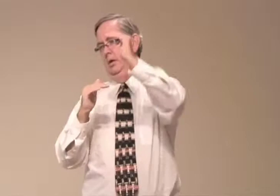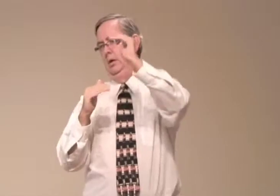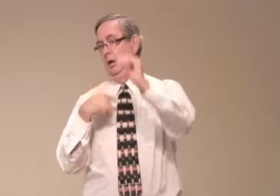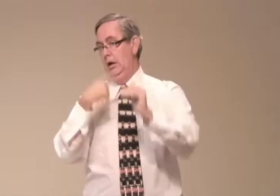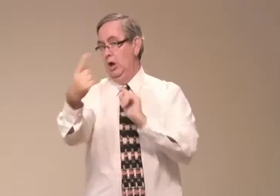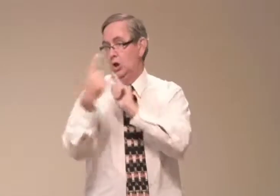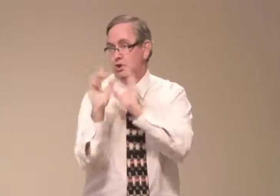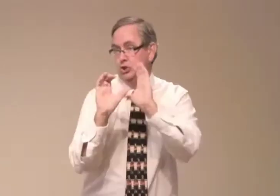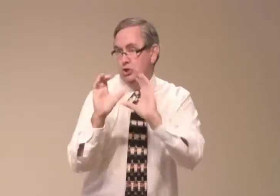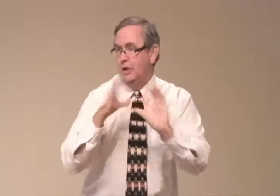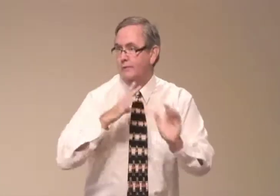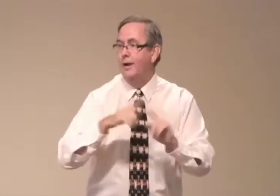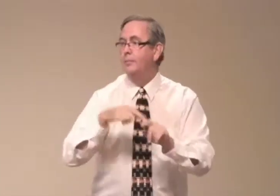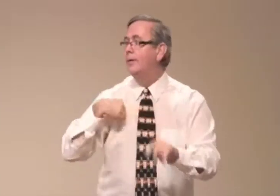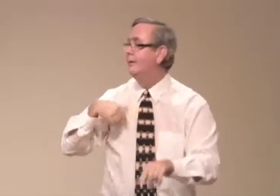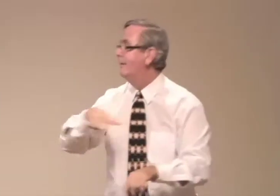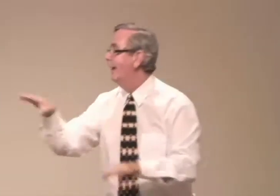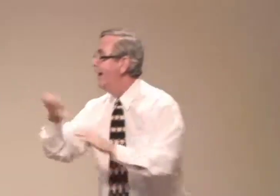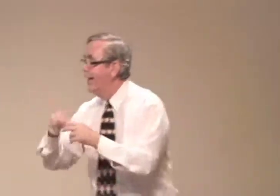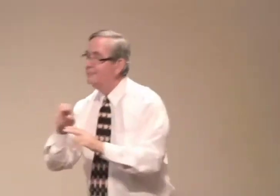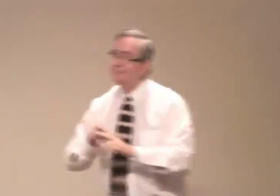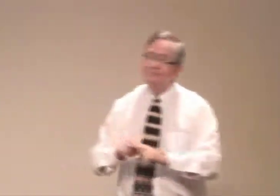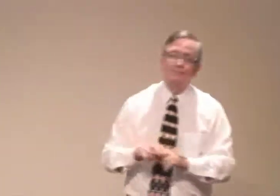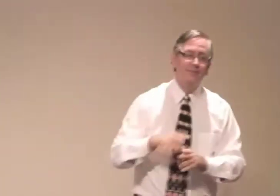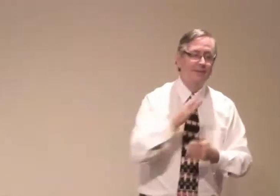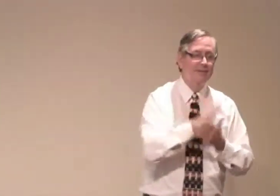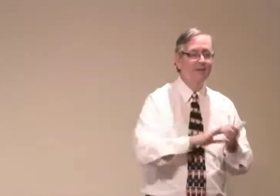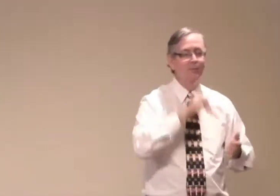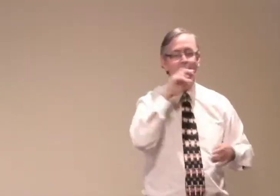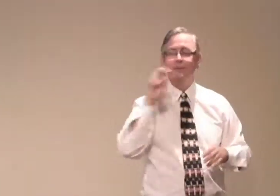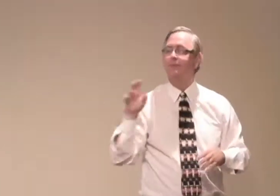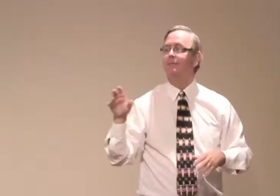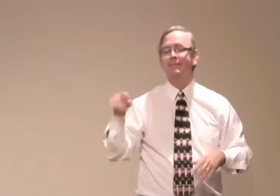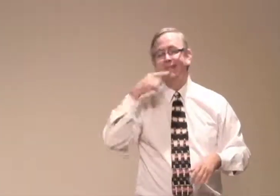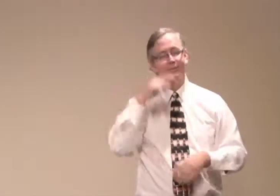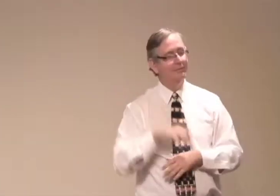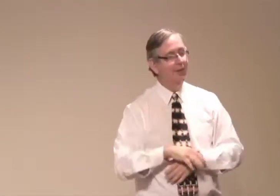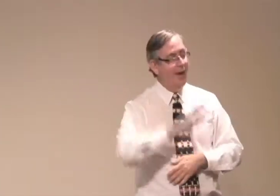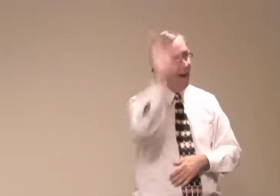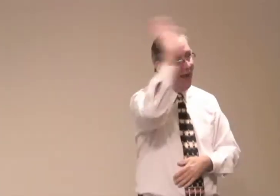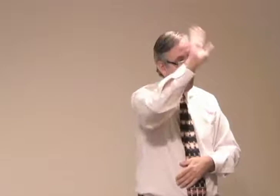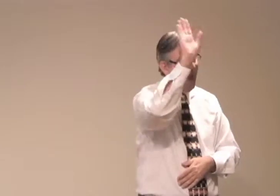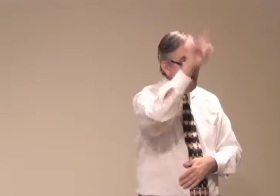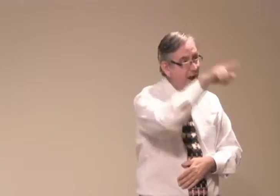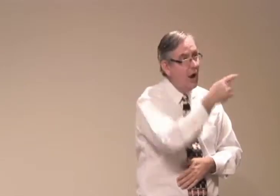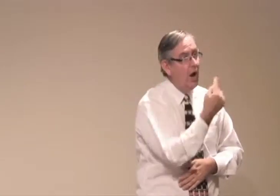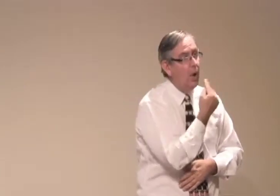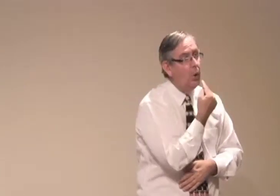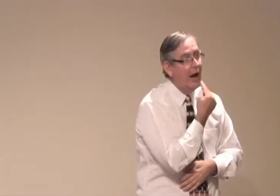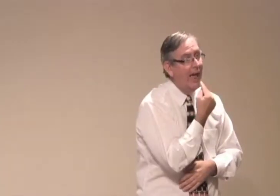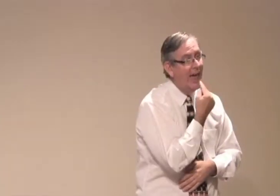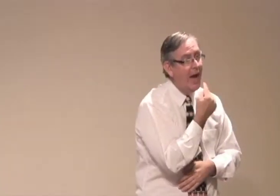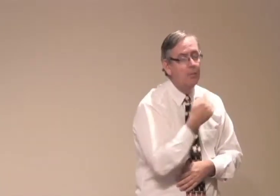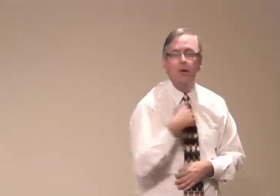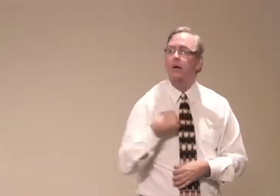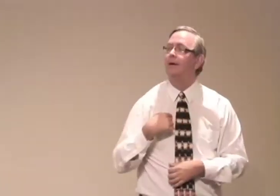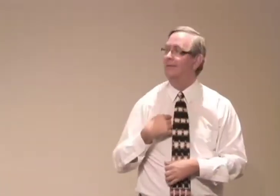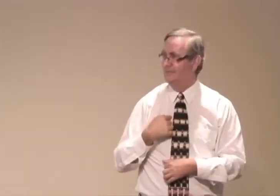She was great above me. Sometimes we'd see each other, but mostly in the class, I'd be there. There would be hearing